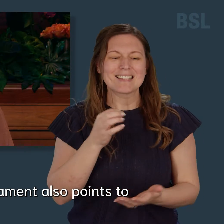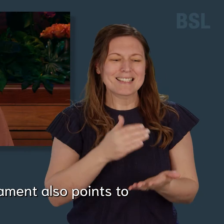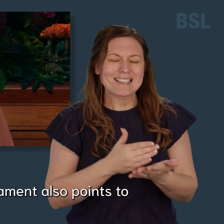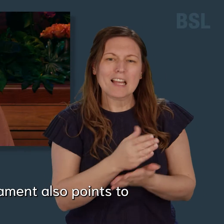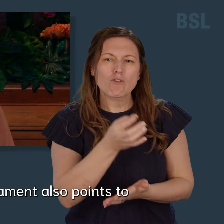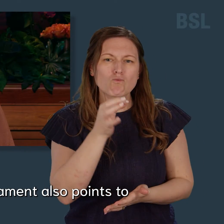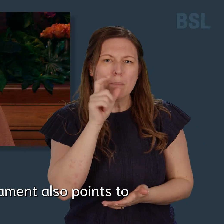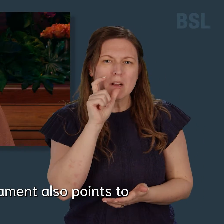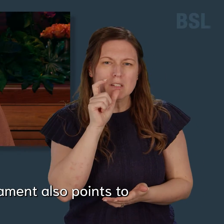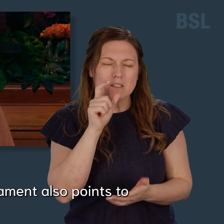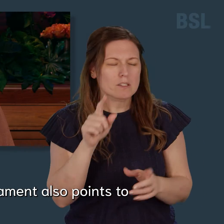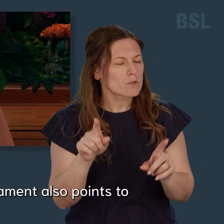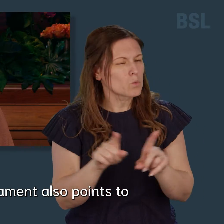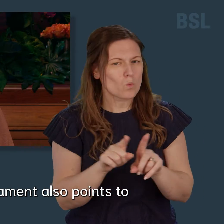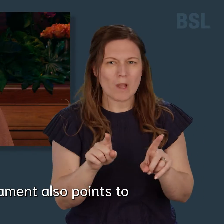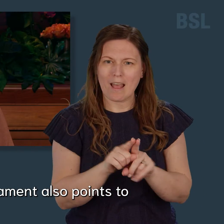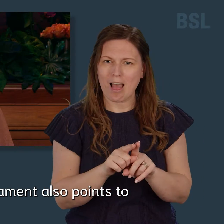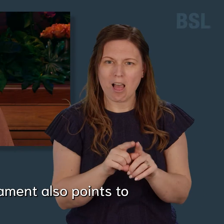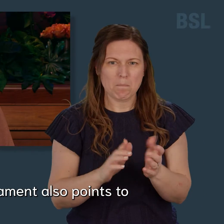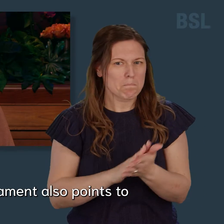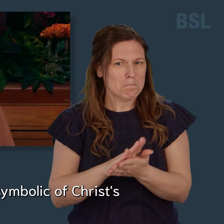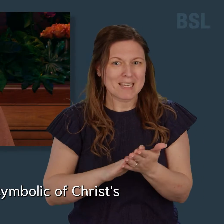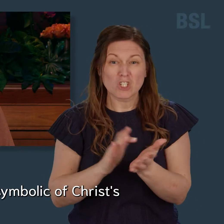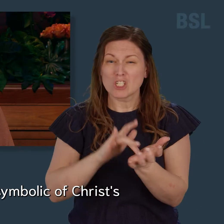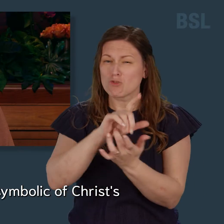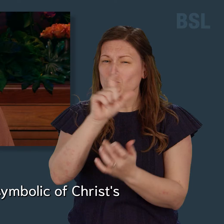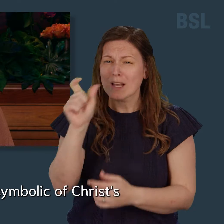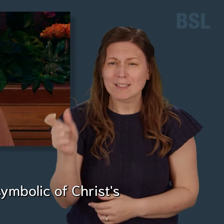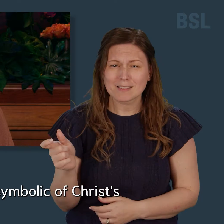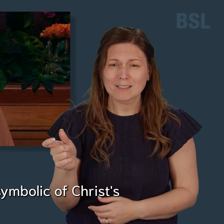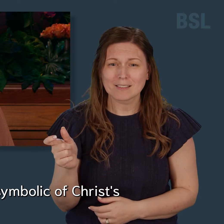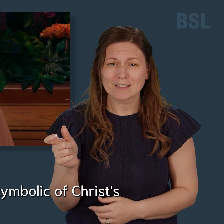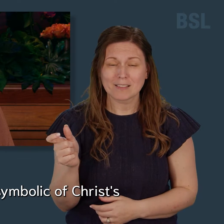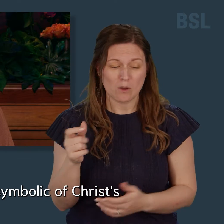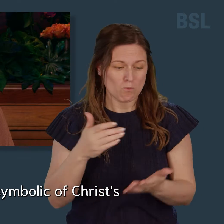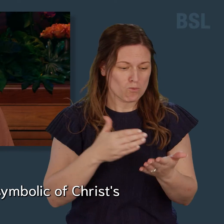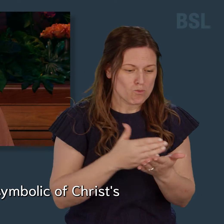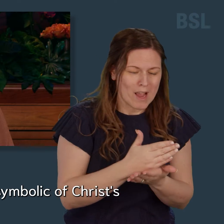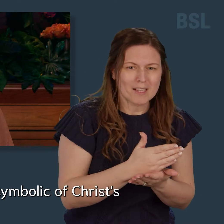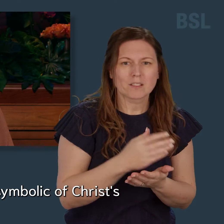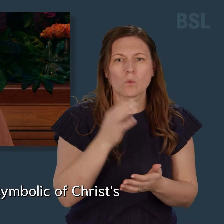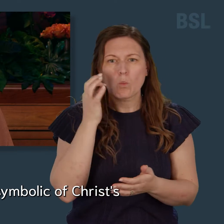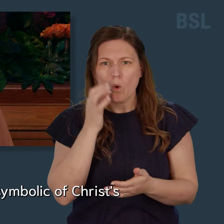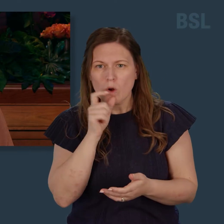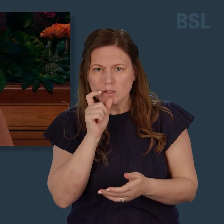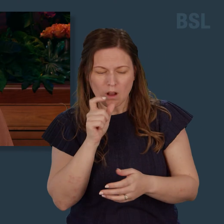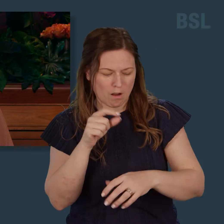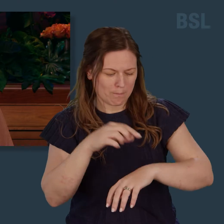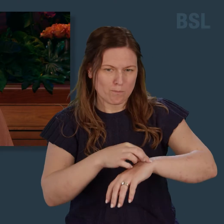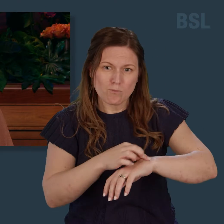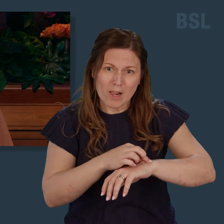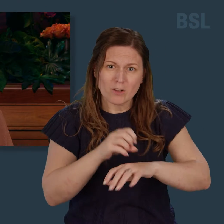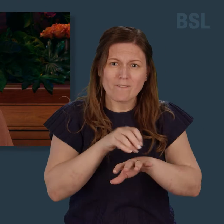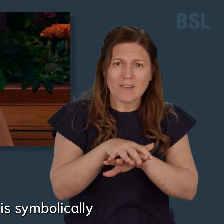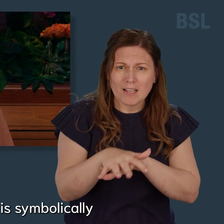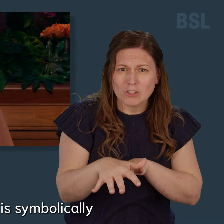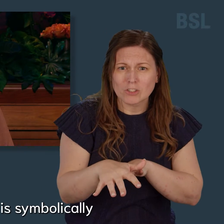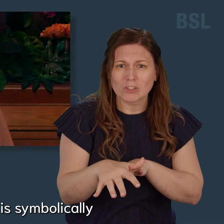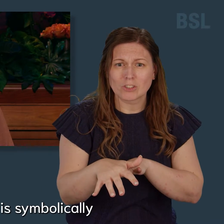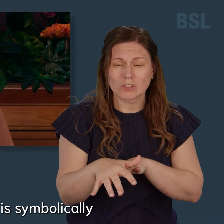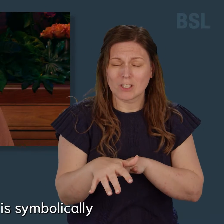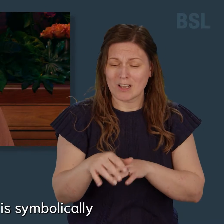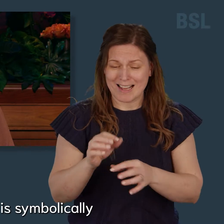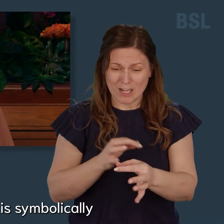of the sacrament also points to the Savior. The bread and water are symbolic of Christ's flesh and blood shed for us.